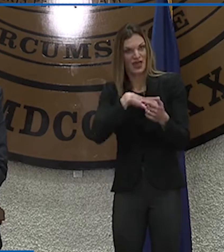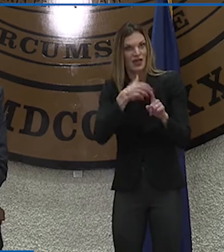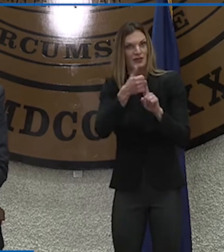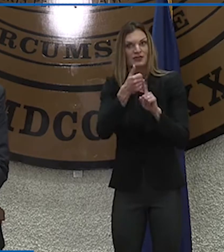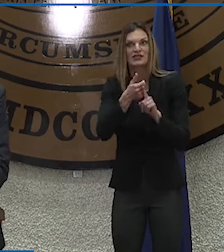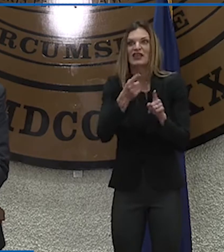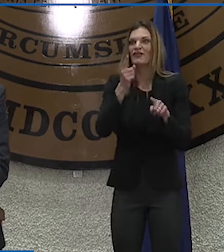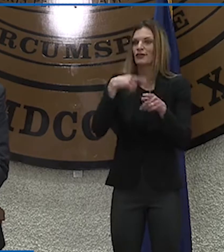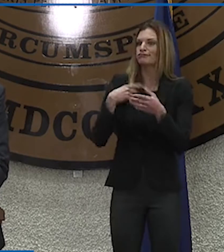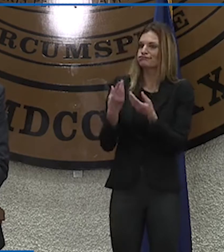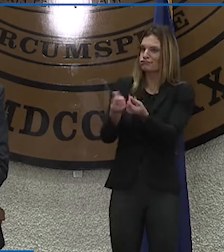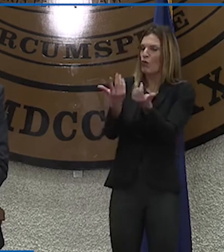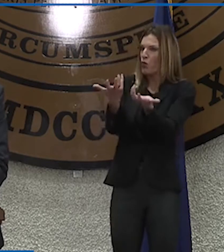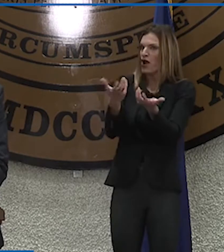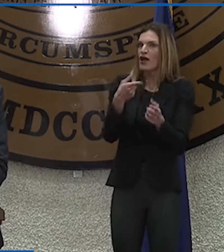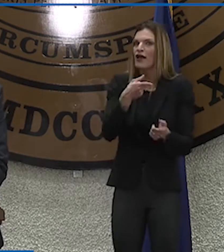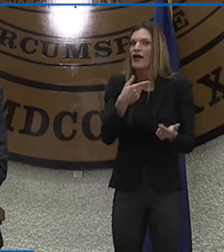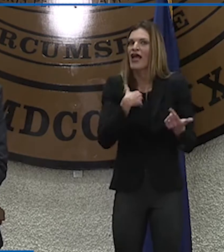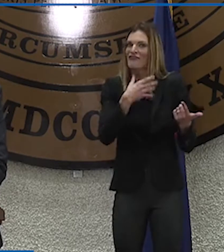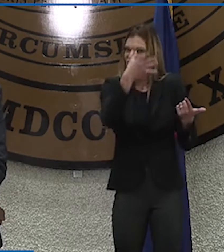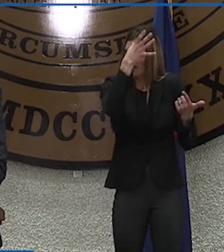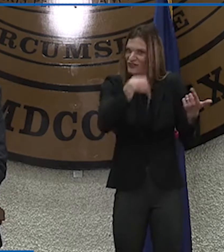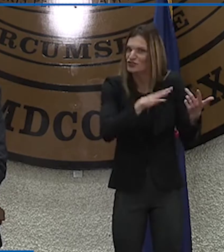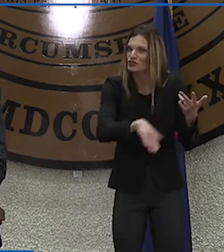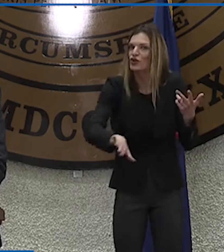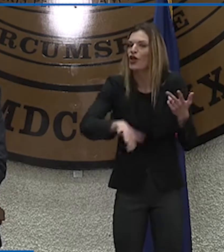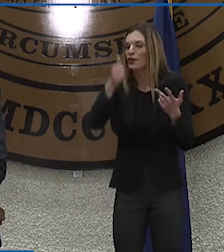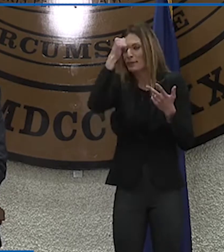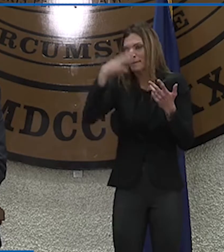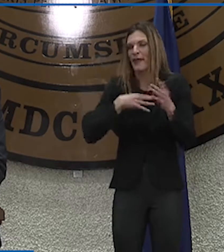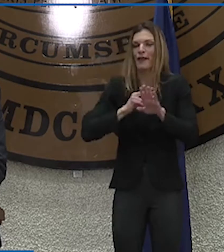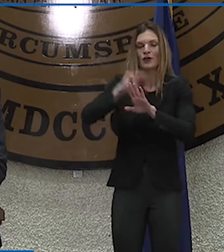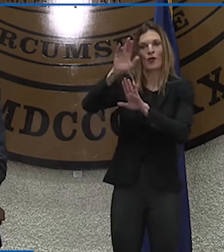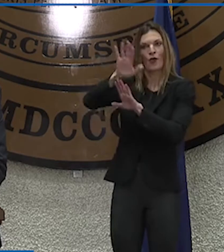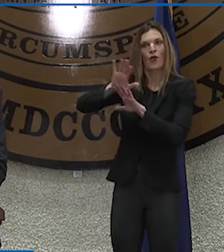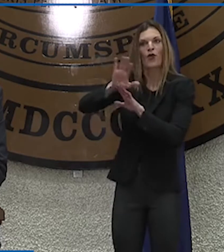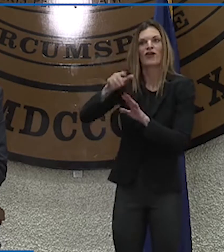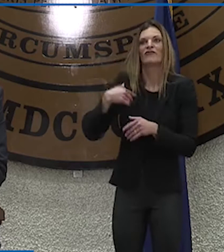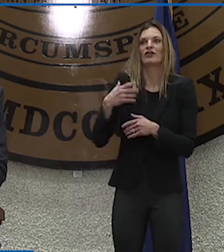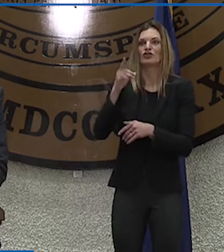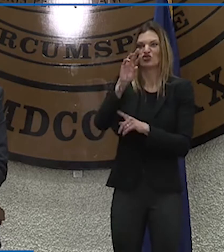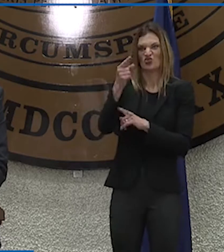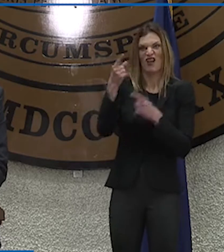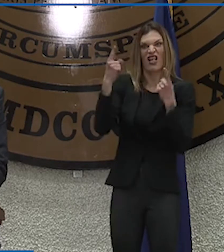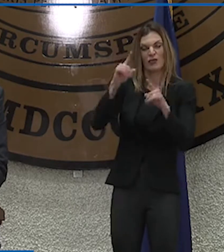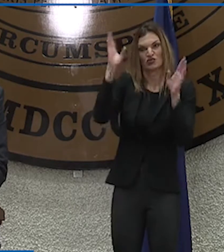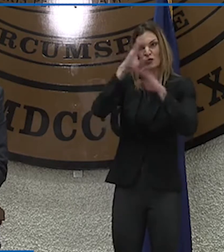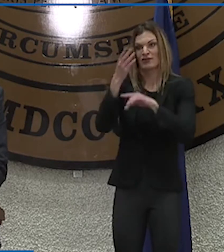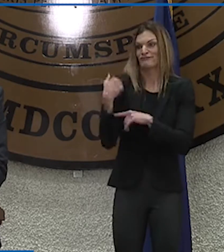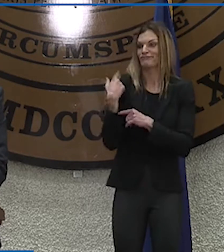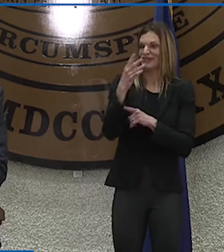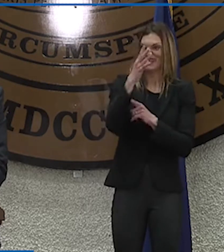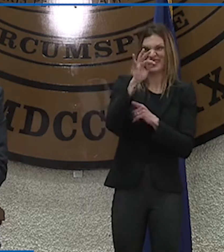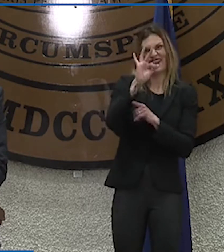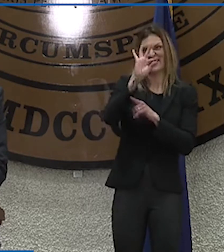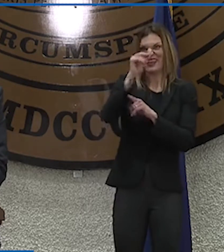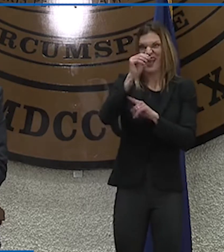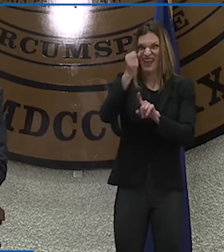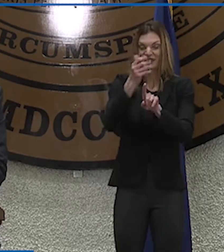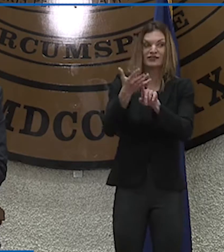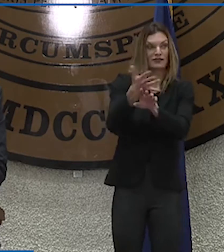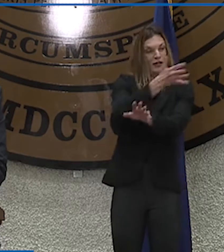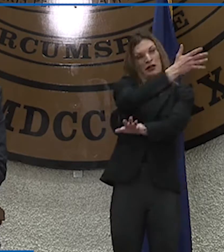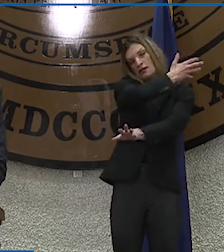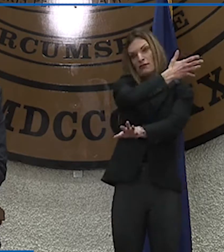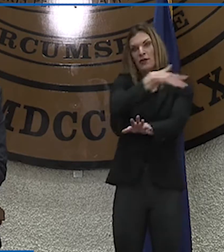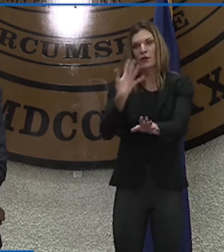misdemeanors. Met a man in Muskegon with two drug convictions from the early 90s. Neither has gotten in trouble since, but these convictions